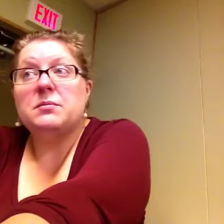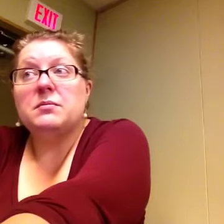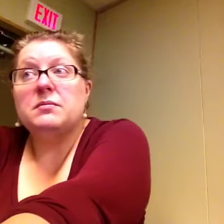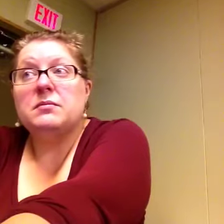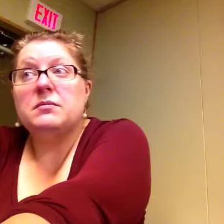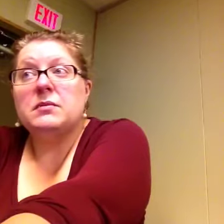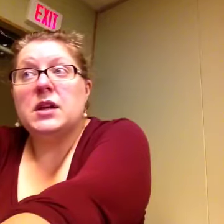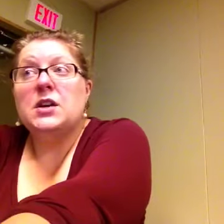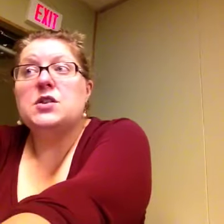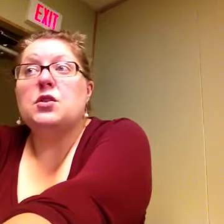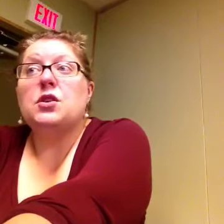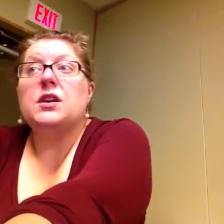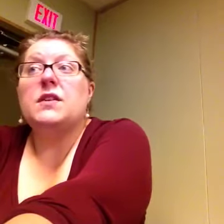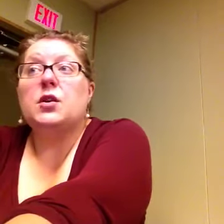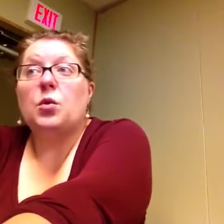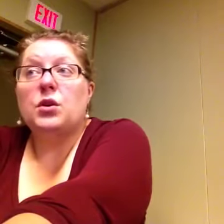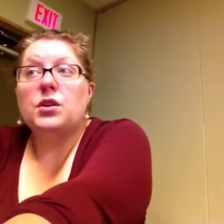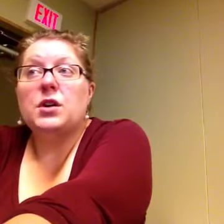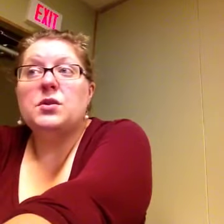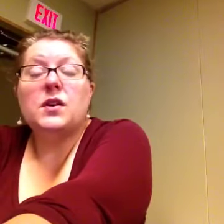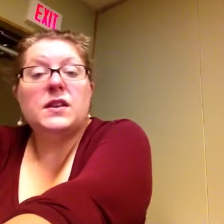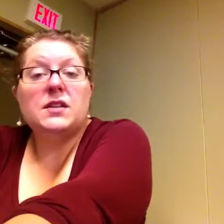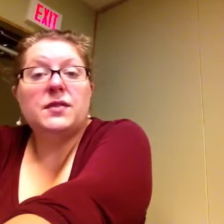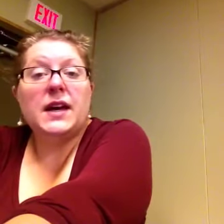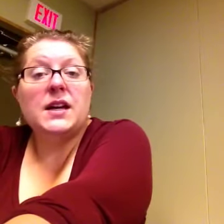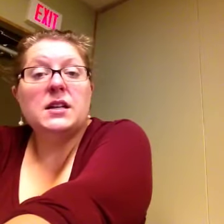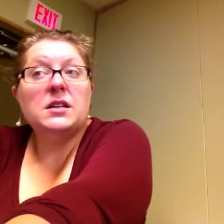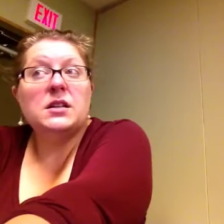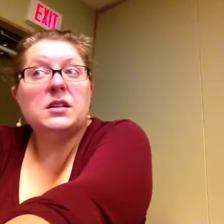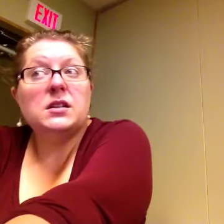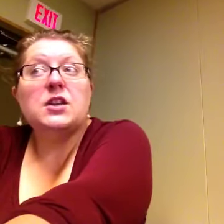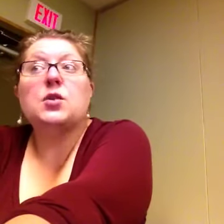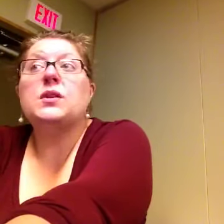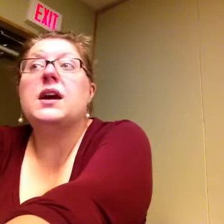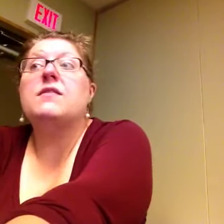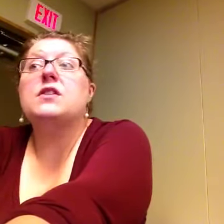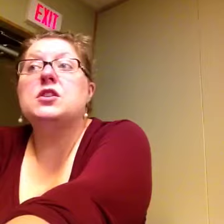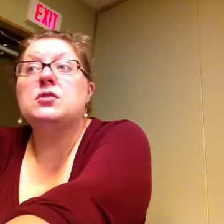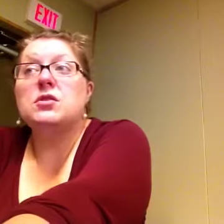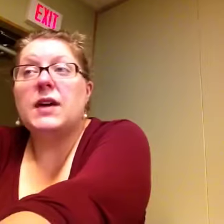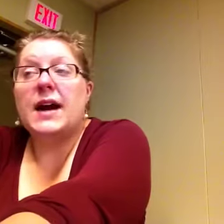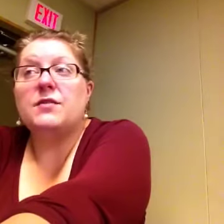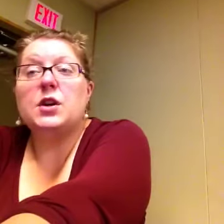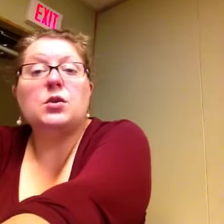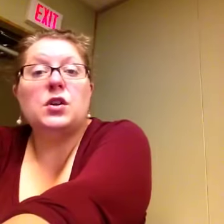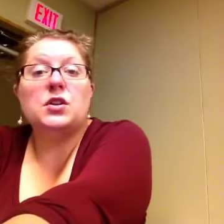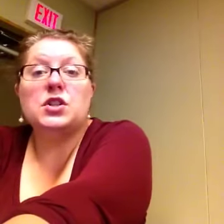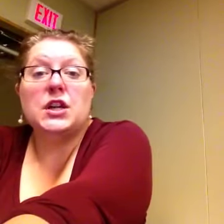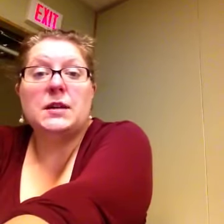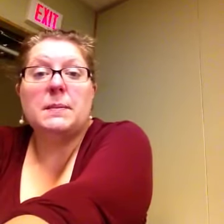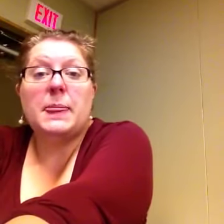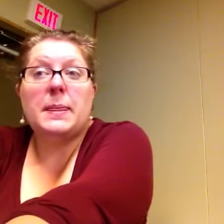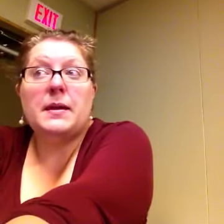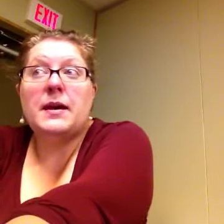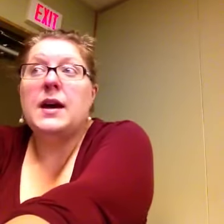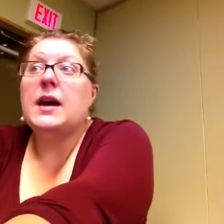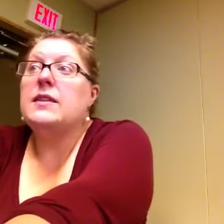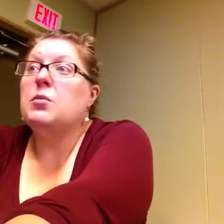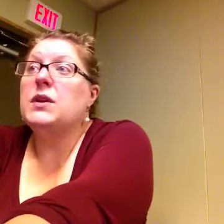So you're going to have a quarter note on the E flat, then you're going to have the half note on the G. And then when we get to